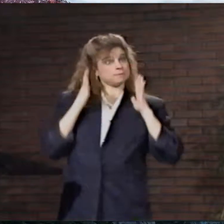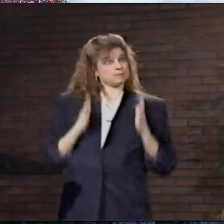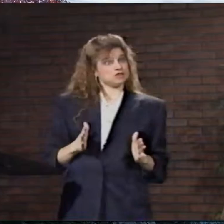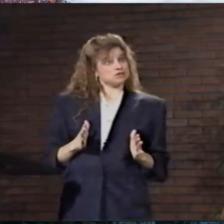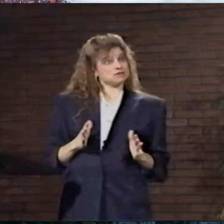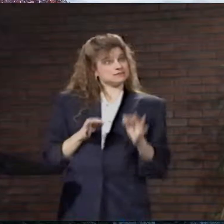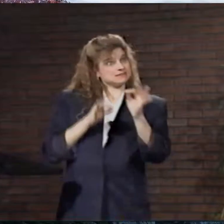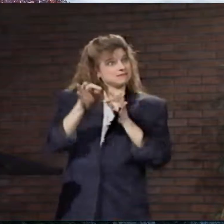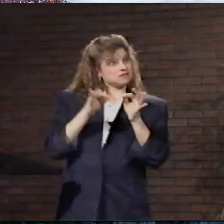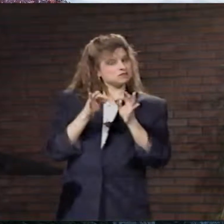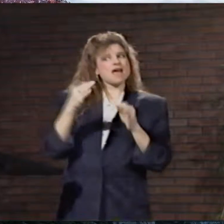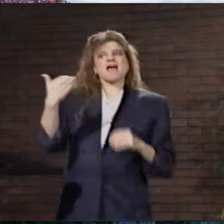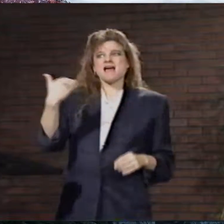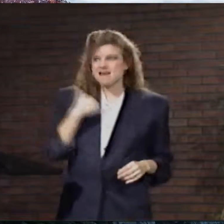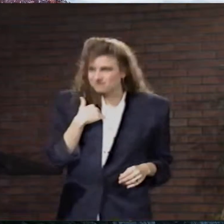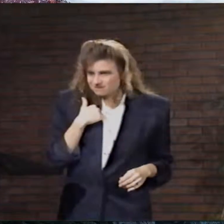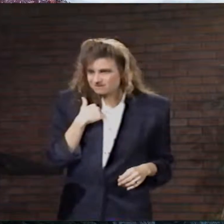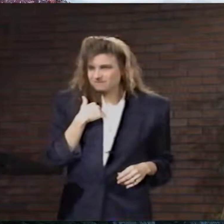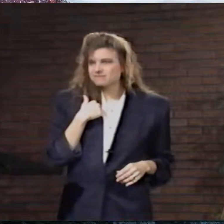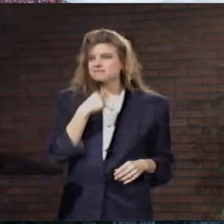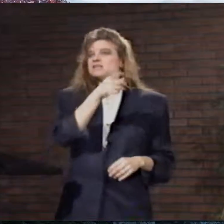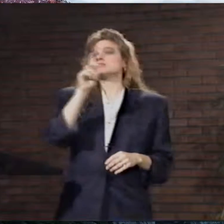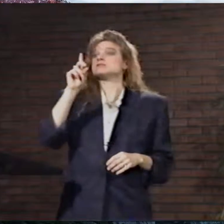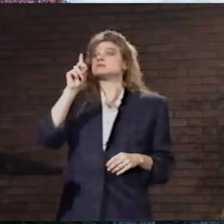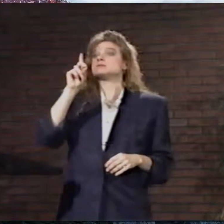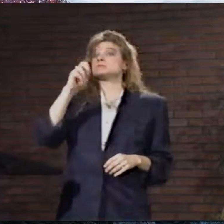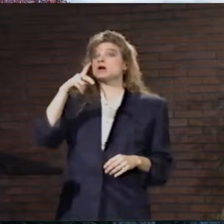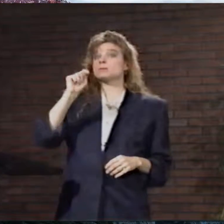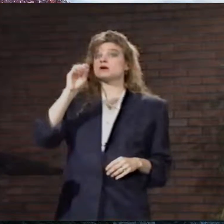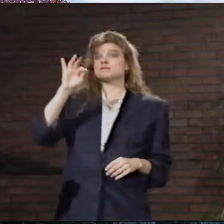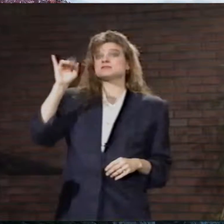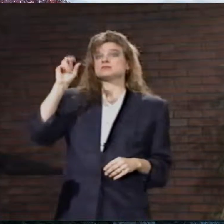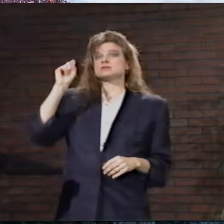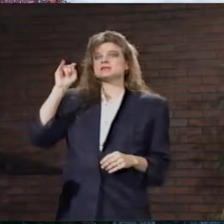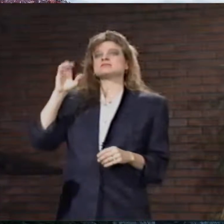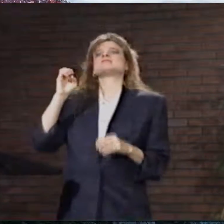So regulations are decided by the DOJ, and